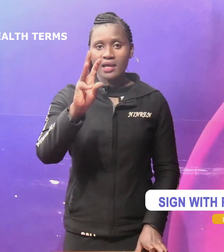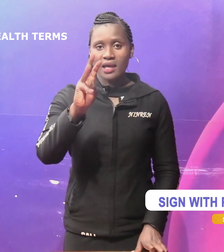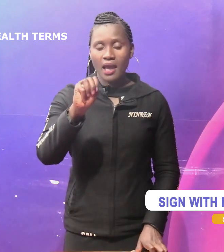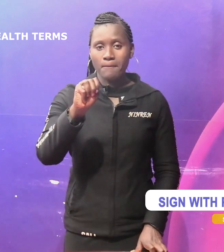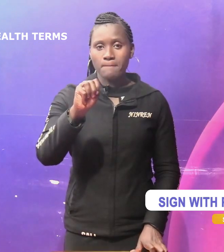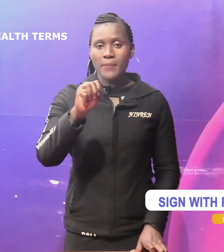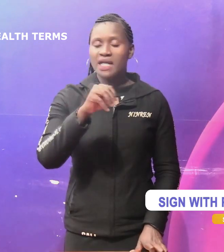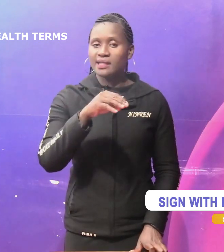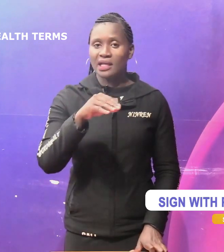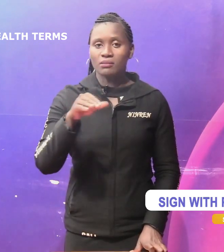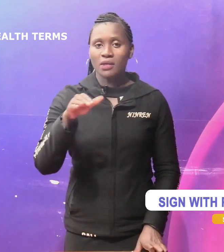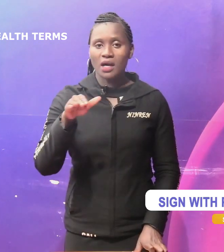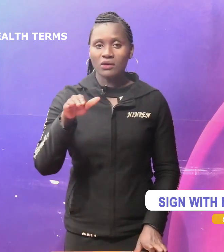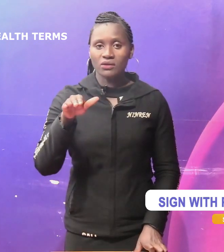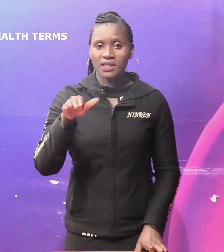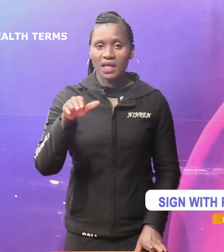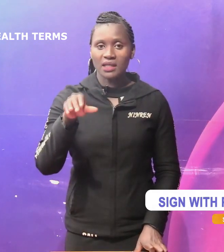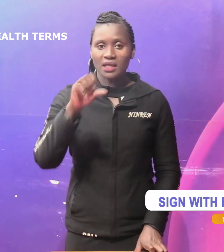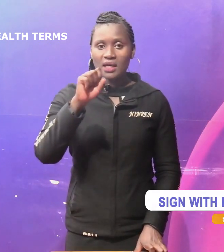S-L-I-M, slim. How do we sign it?